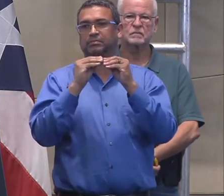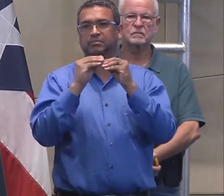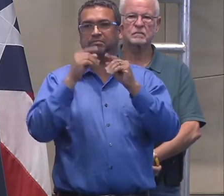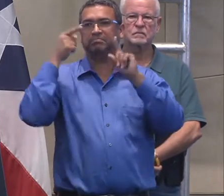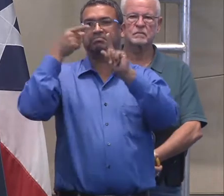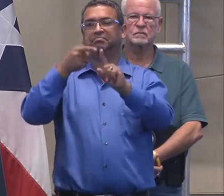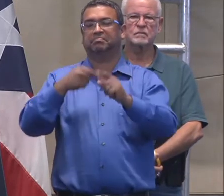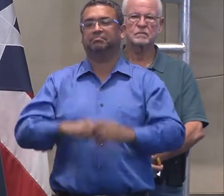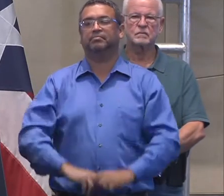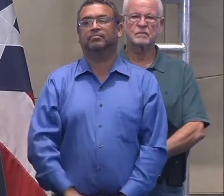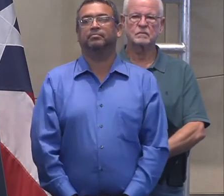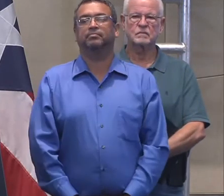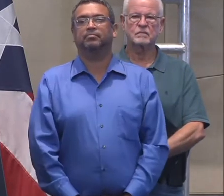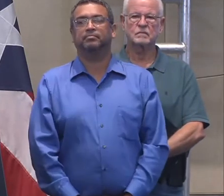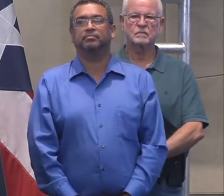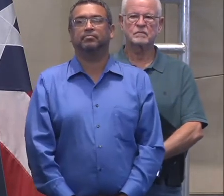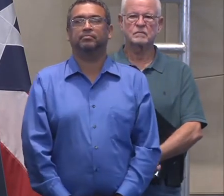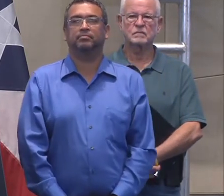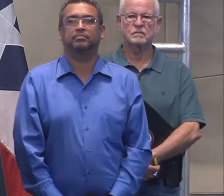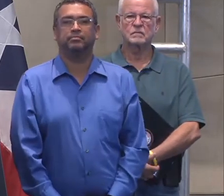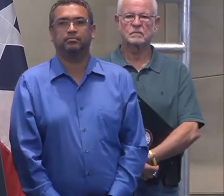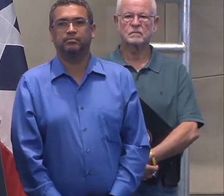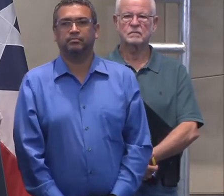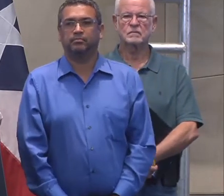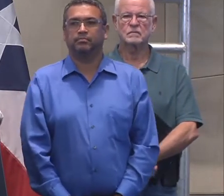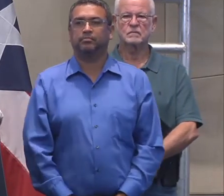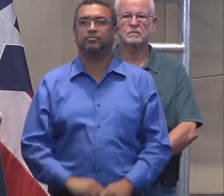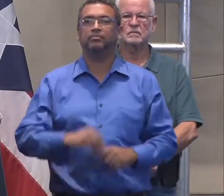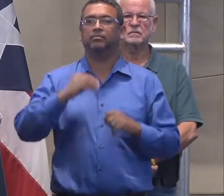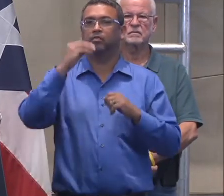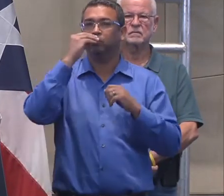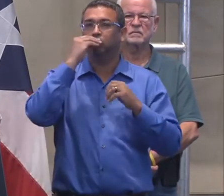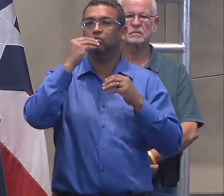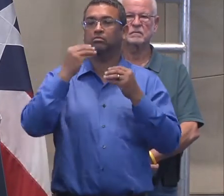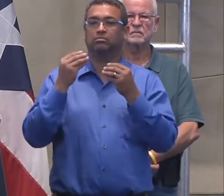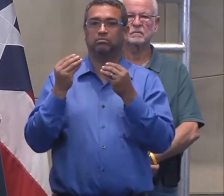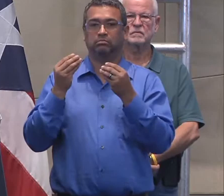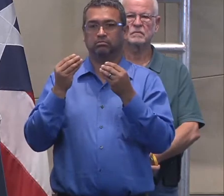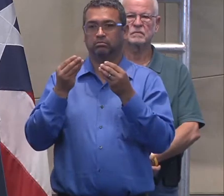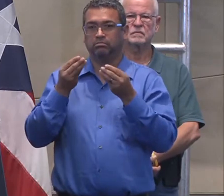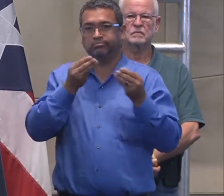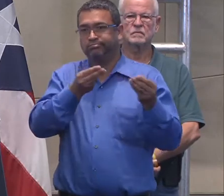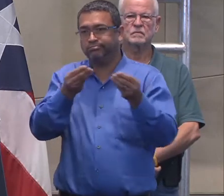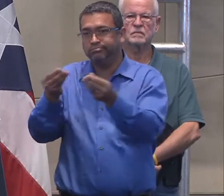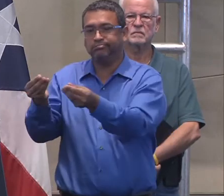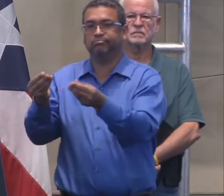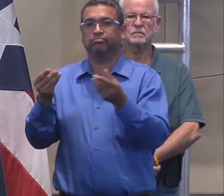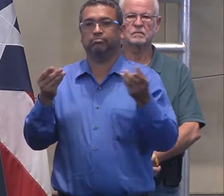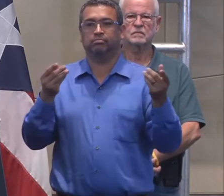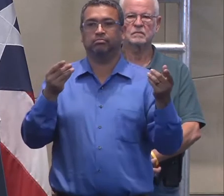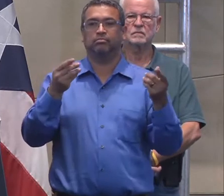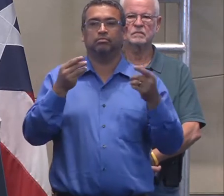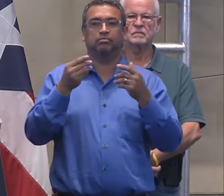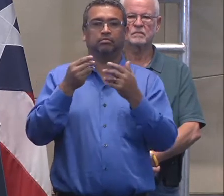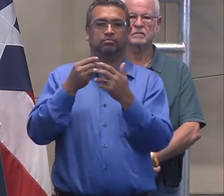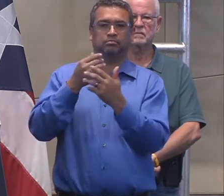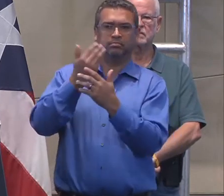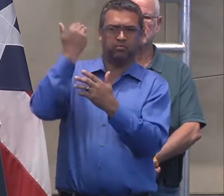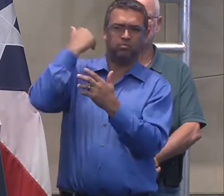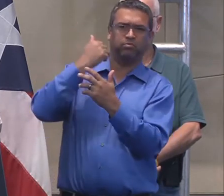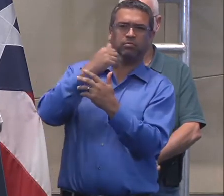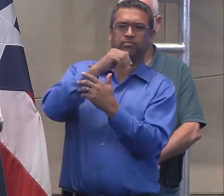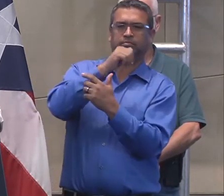In terms of food and distribution, yesterday, the day before, we